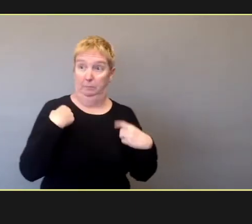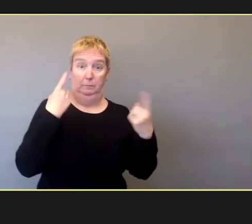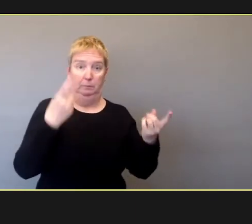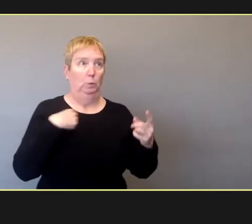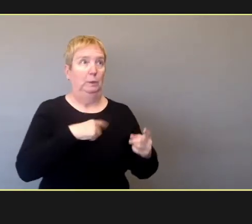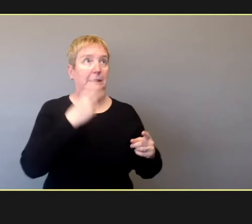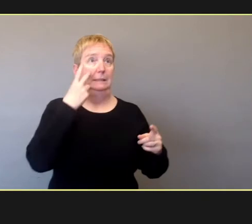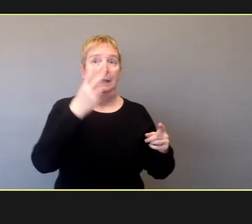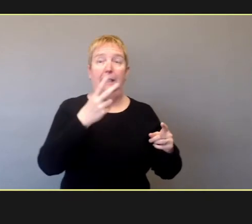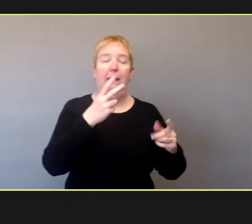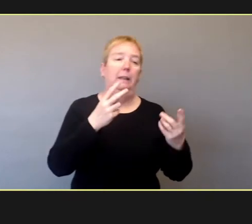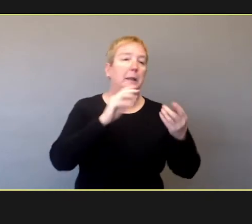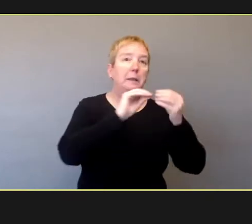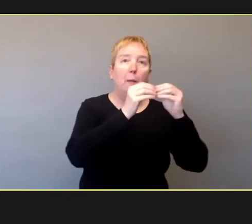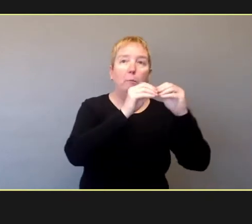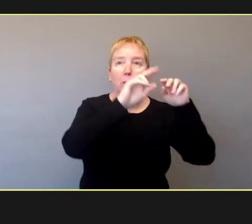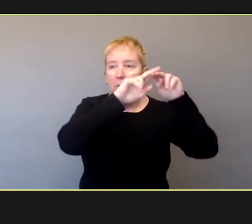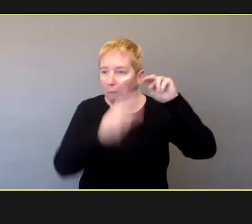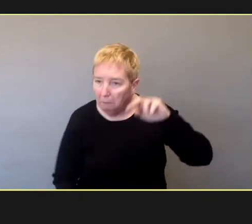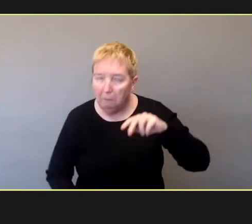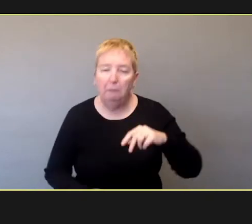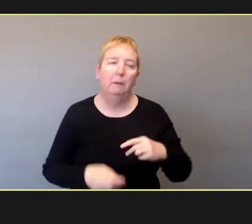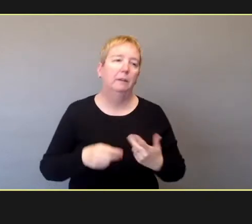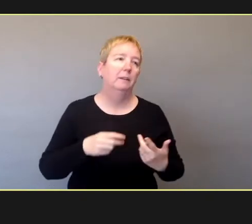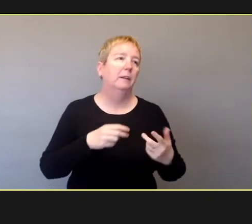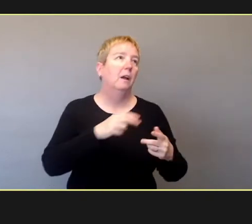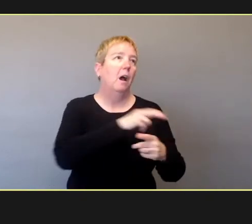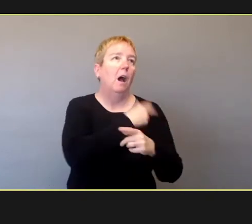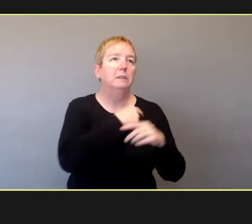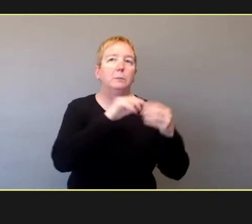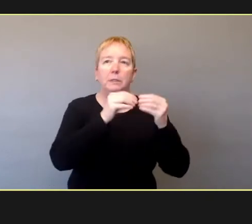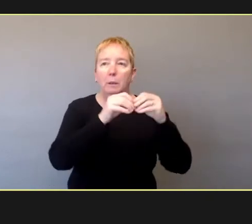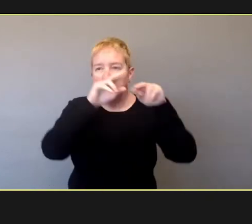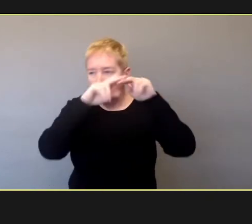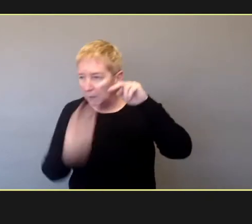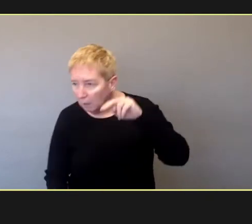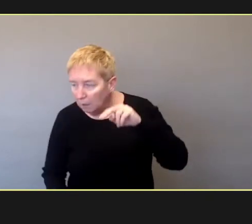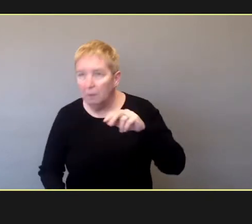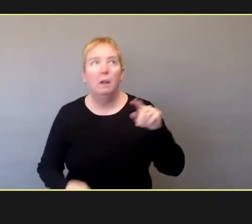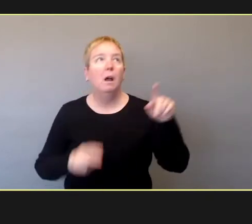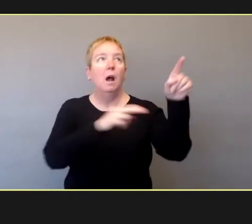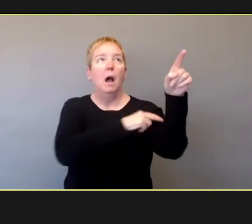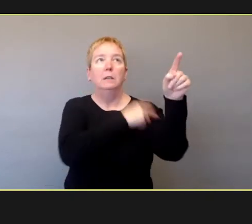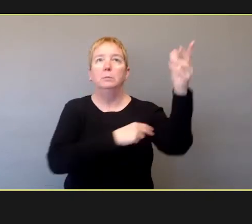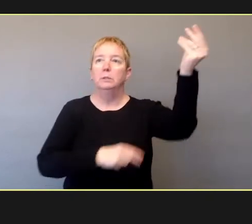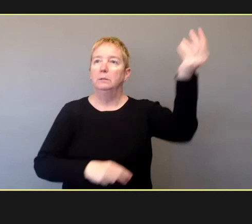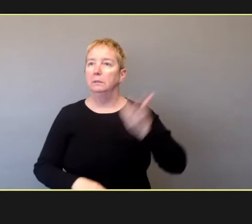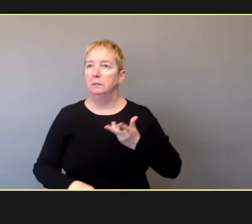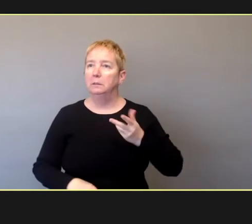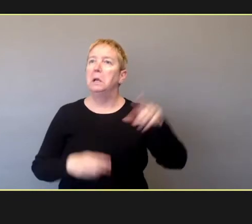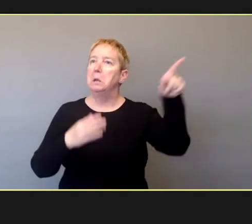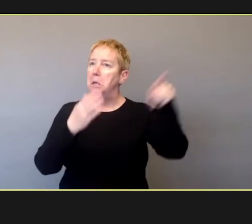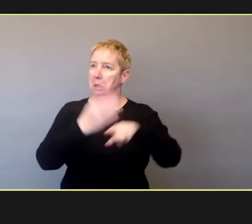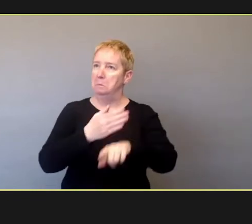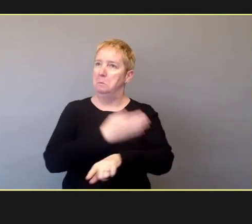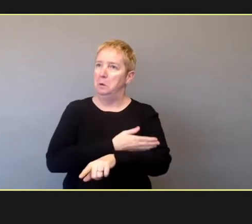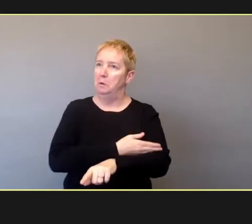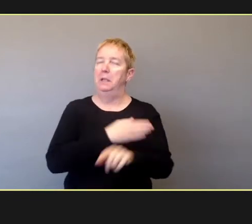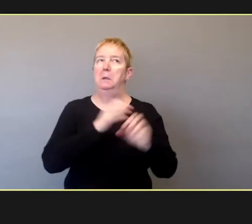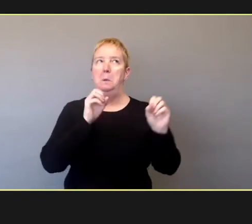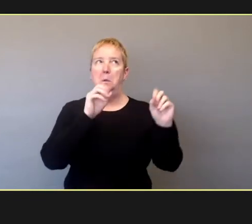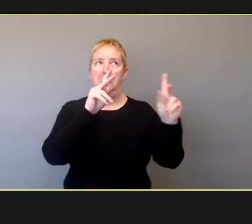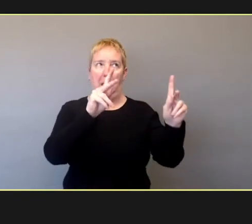hospitals confirmed that with their own self-evaluation, we decided that it was time